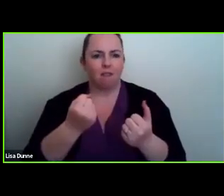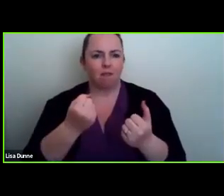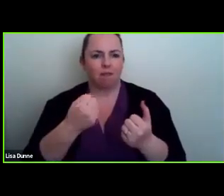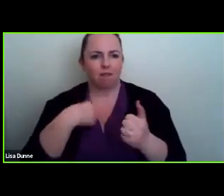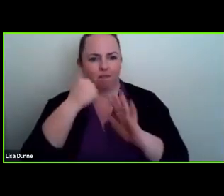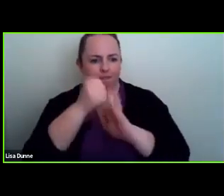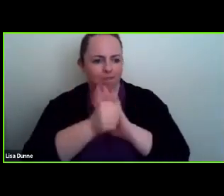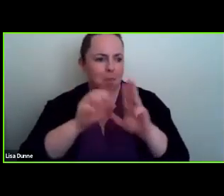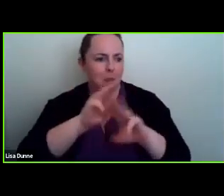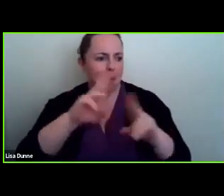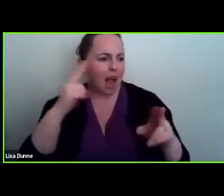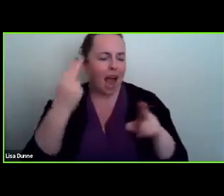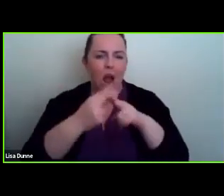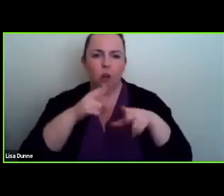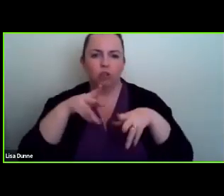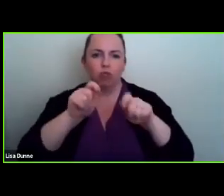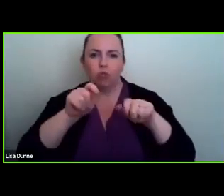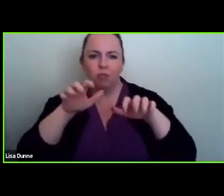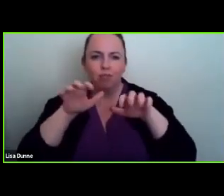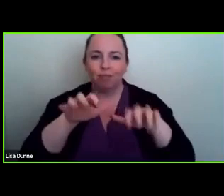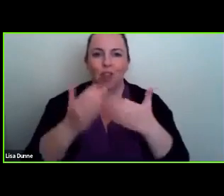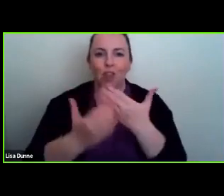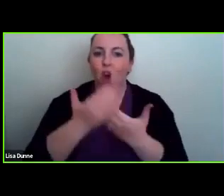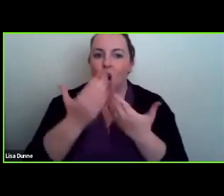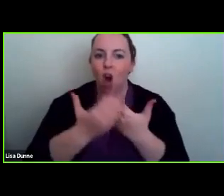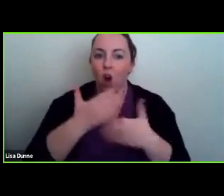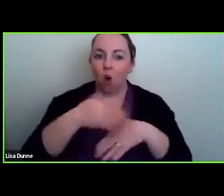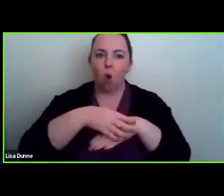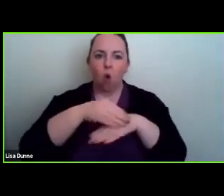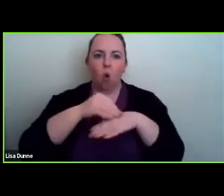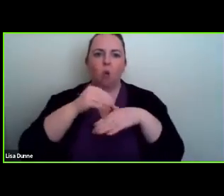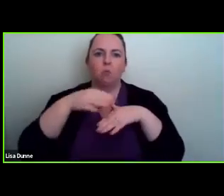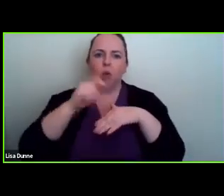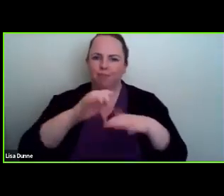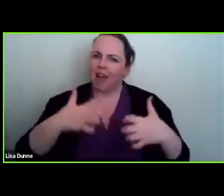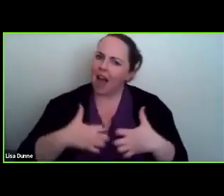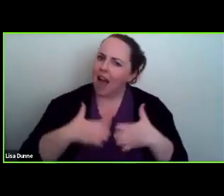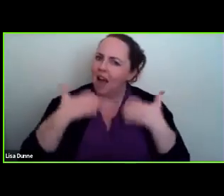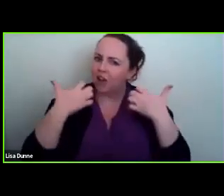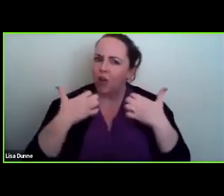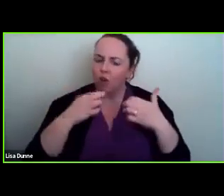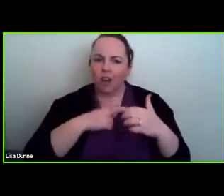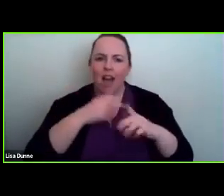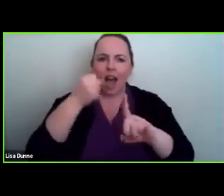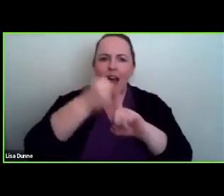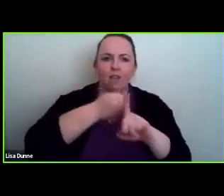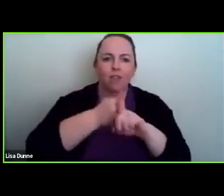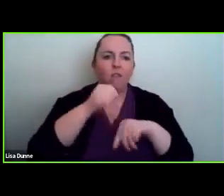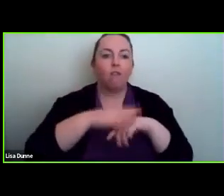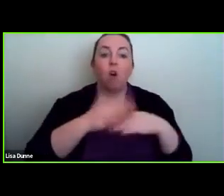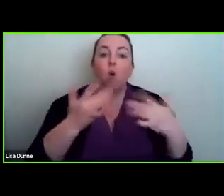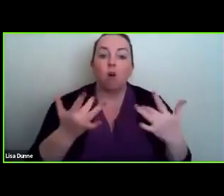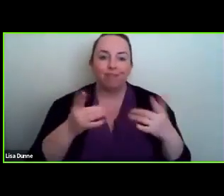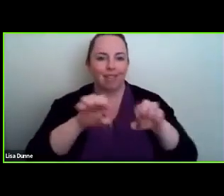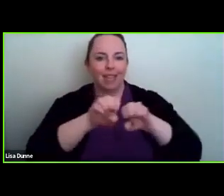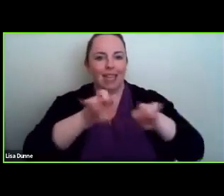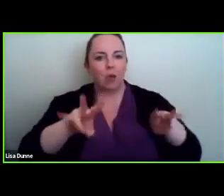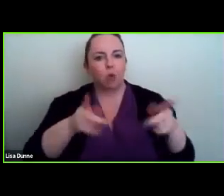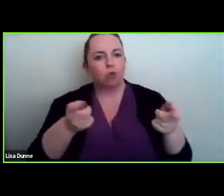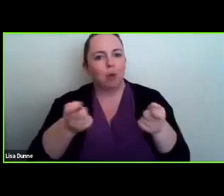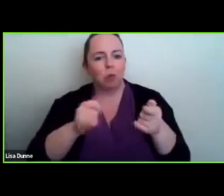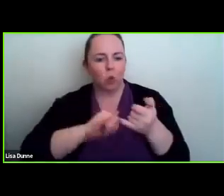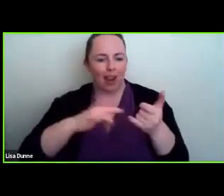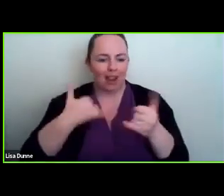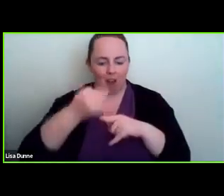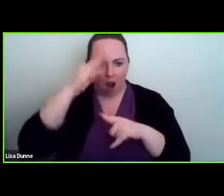in the street, young, old, with anger, and really advocating for equal treatment of people living in Ireland and